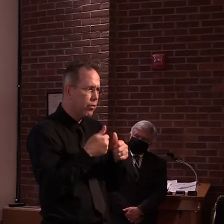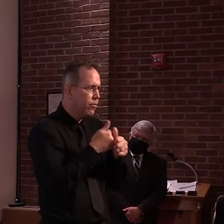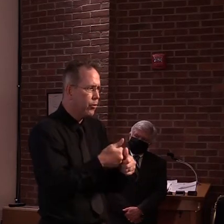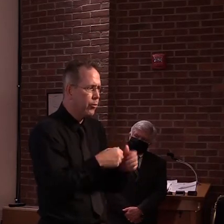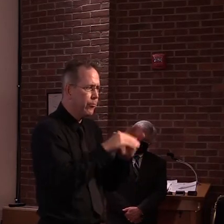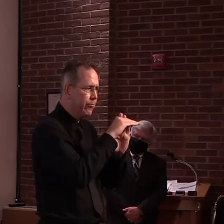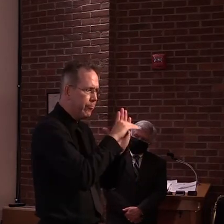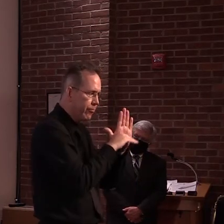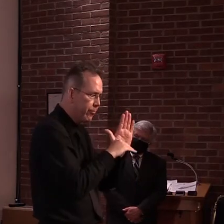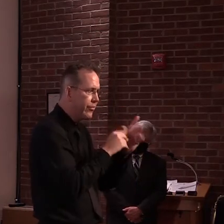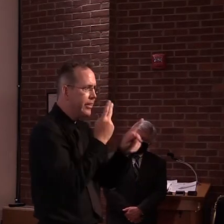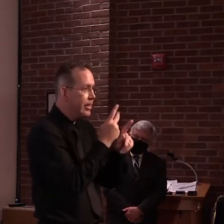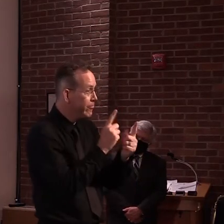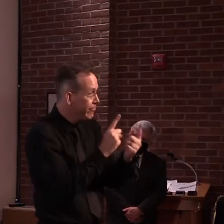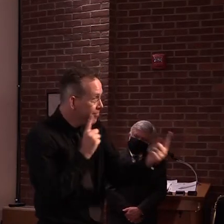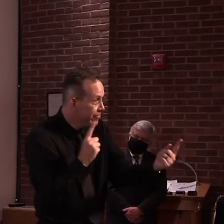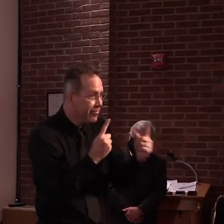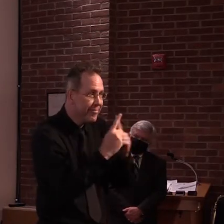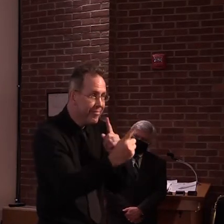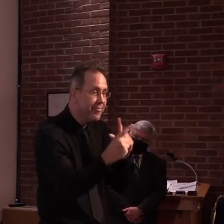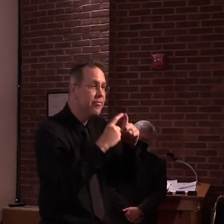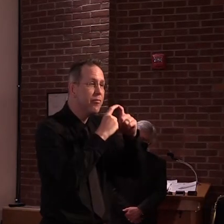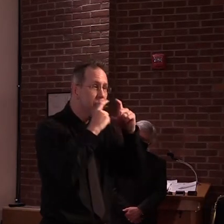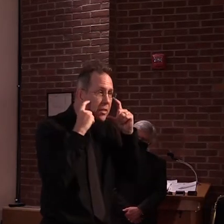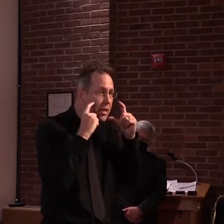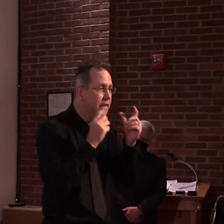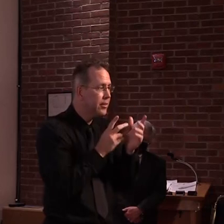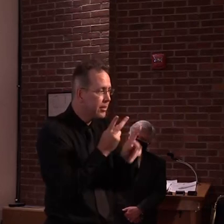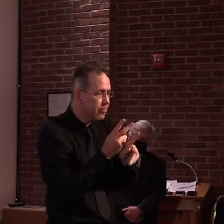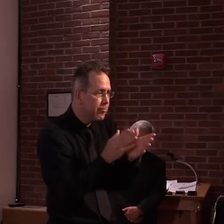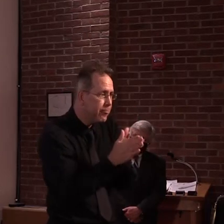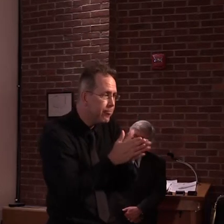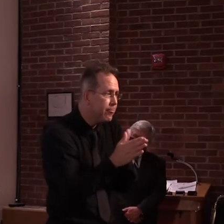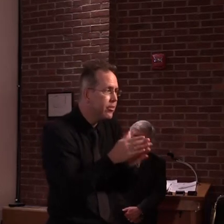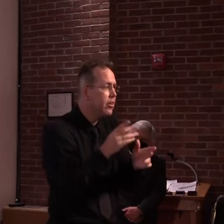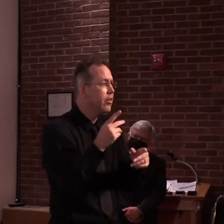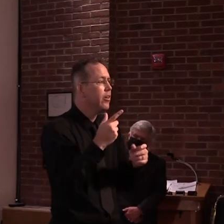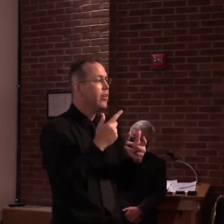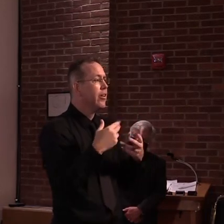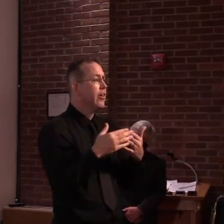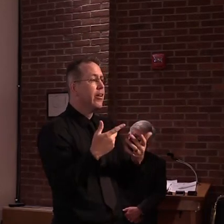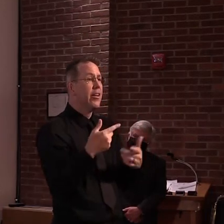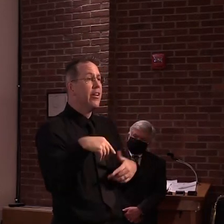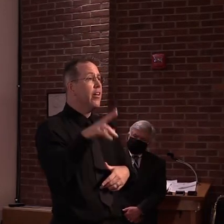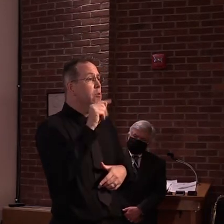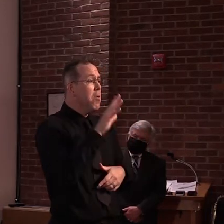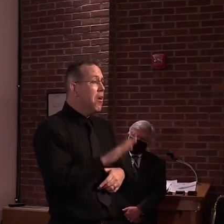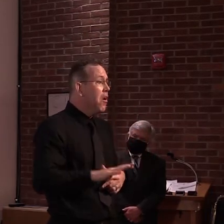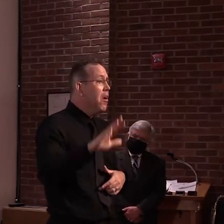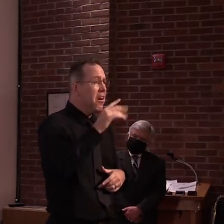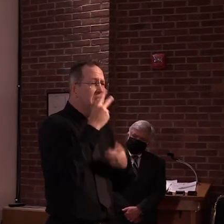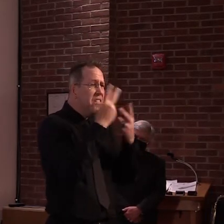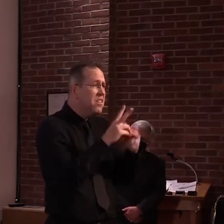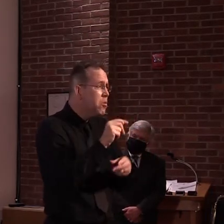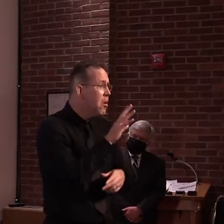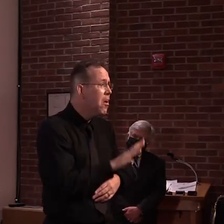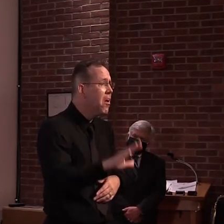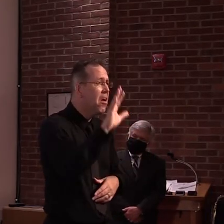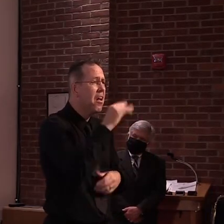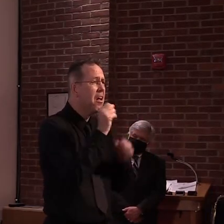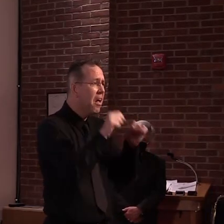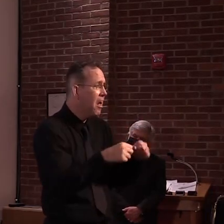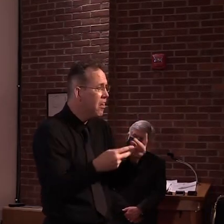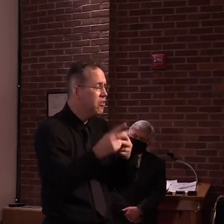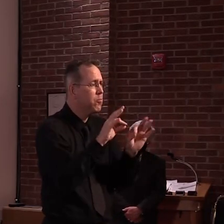Whether you're in Windham County or Chittenden County or Grand Isle County, I don't really care, you should be behaving the